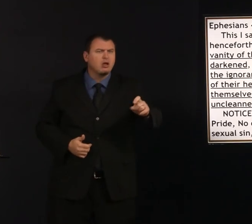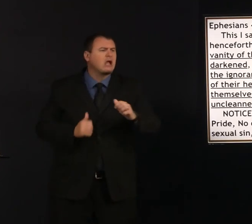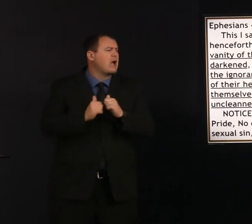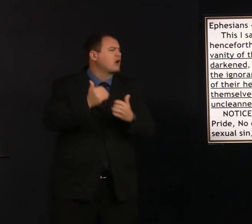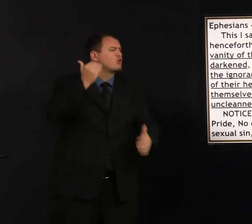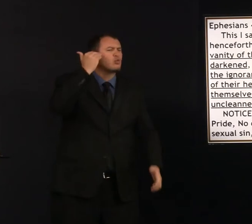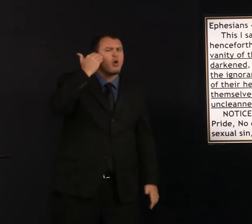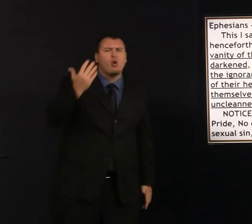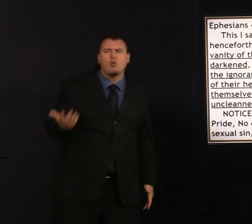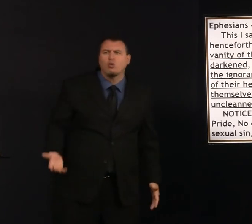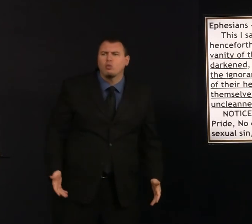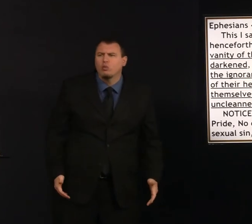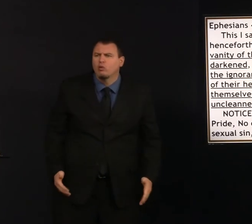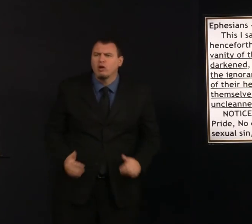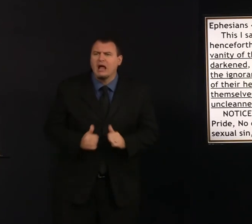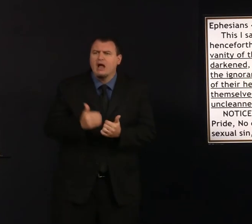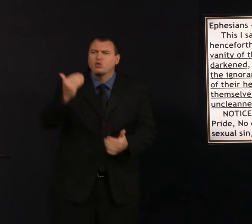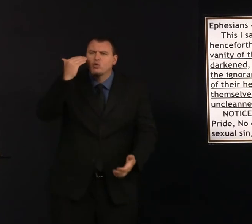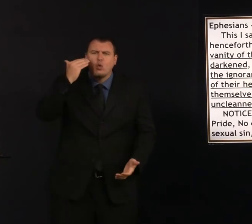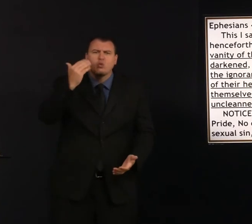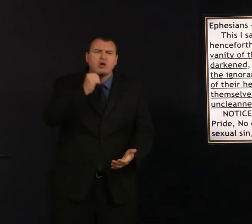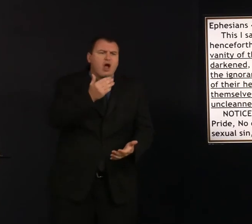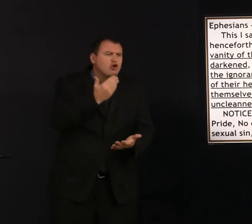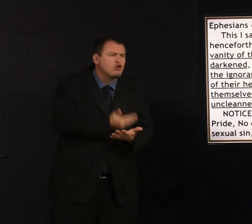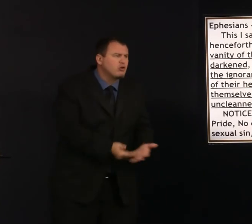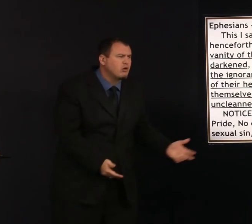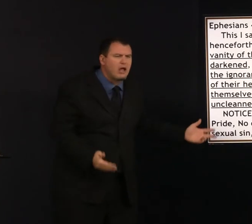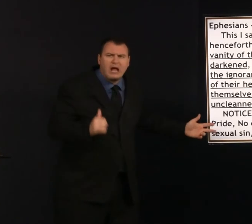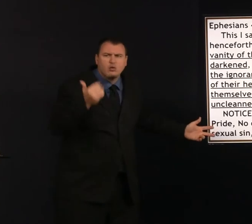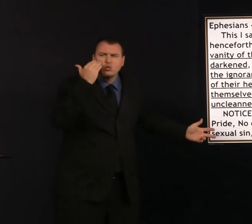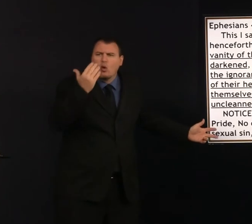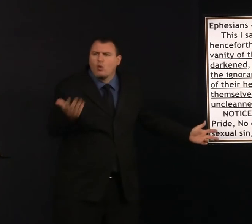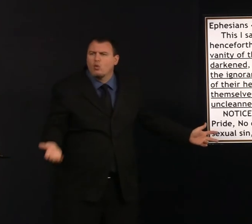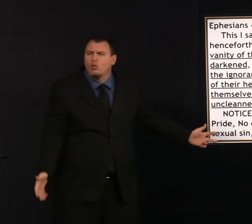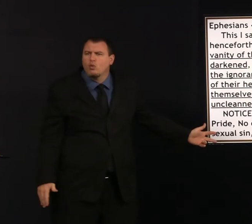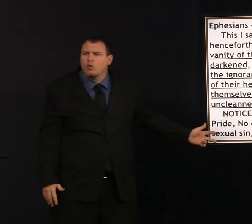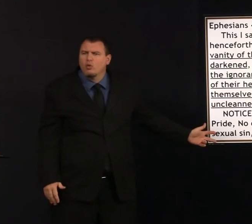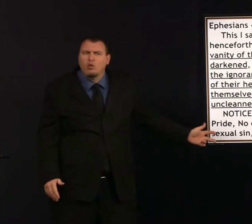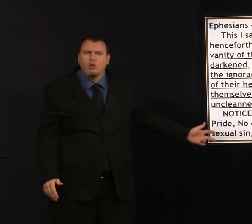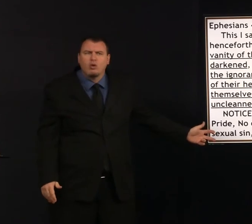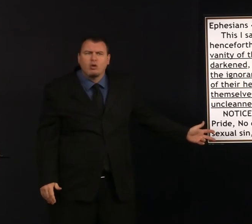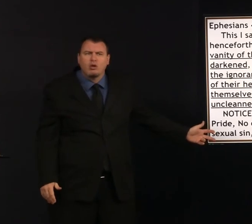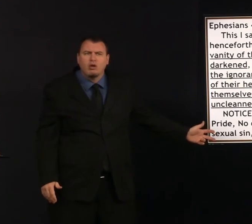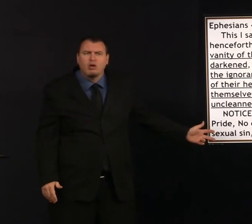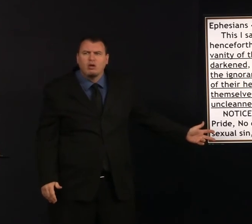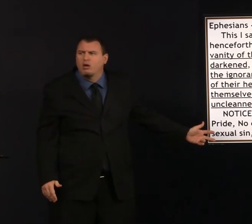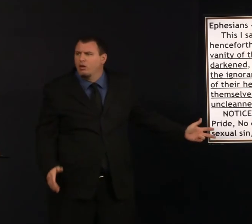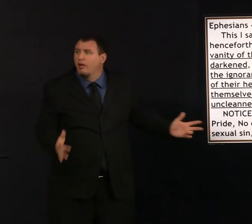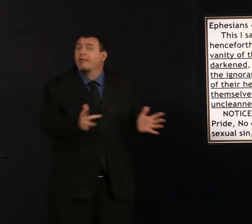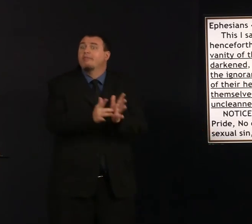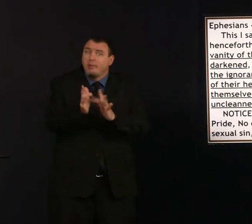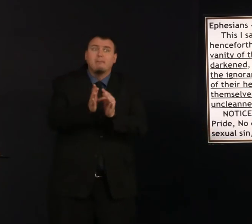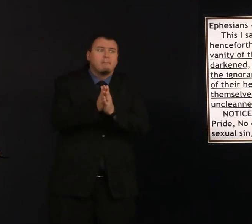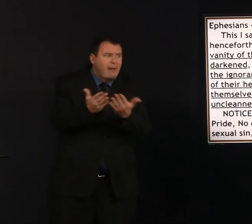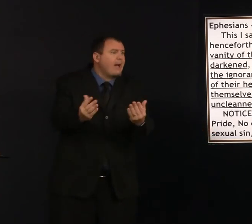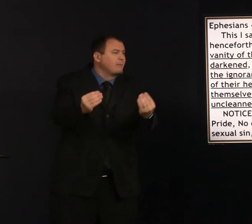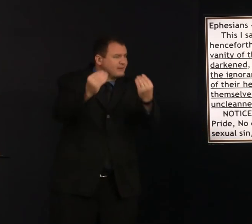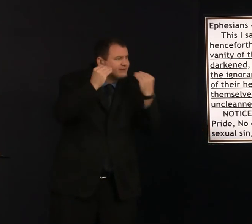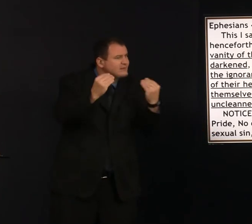good? How do you know it's not good? How do you know that? Because the